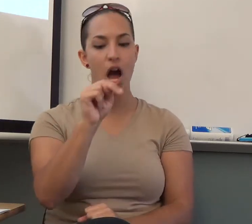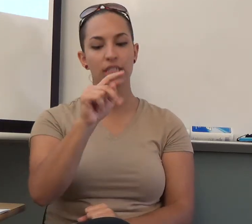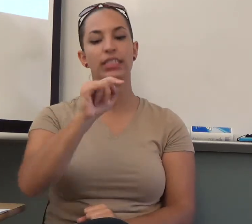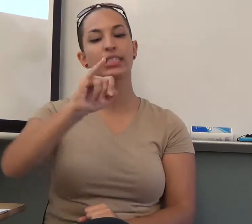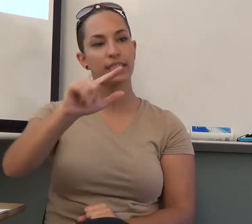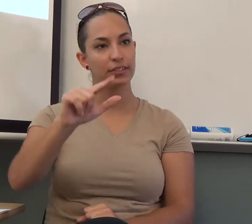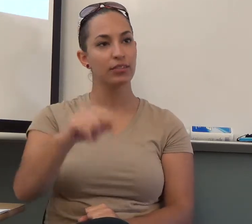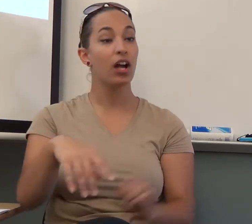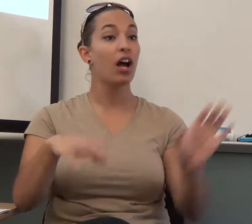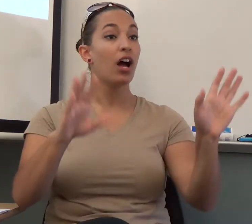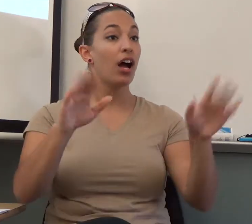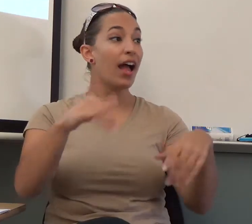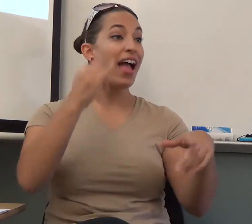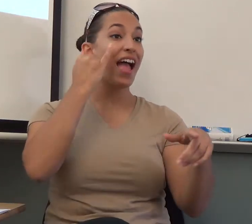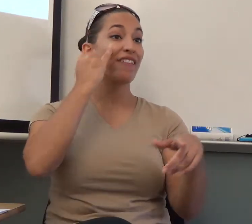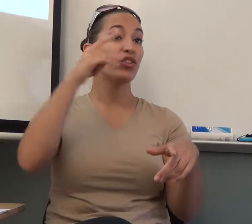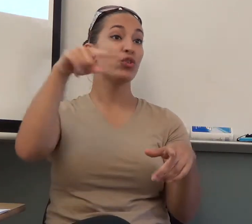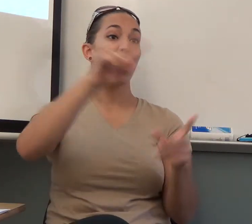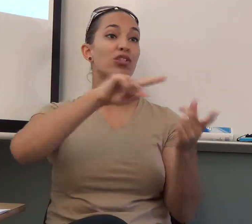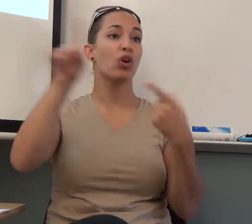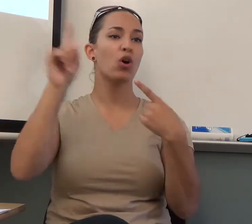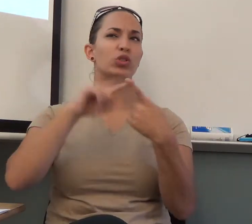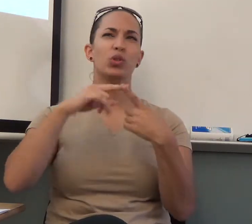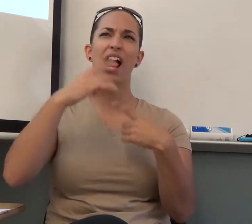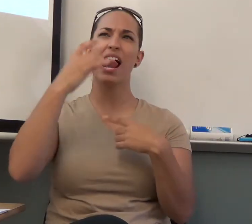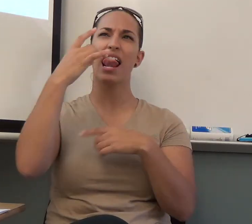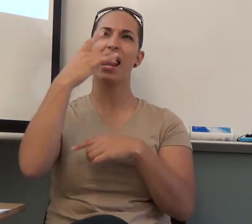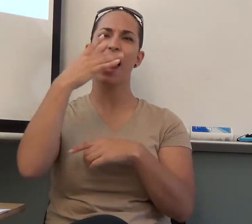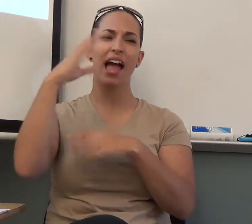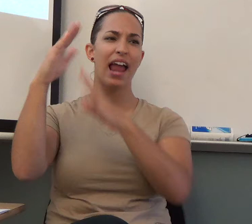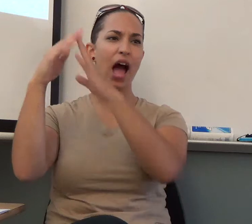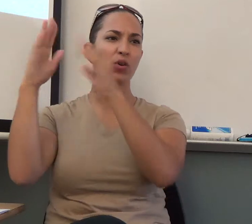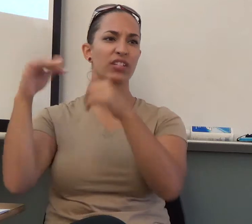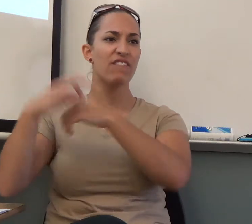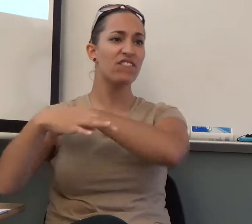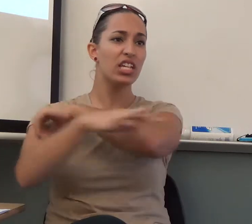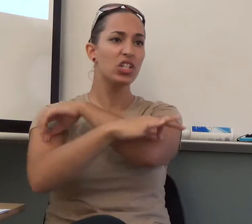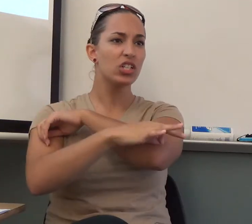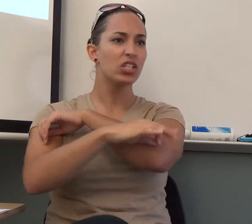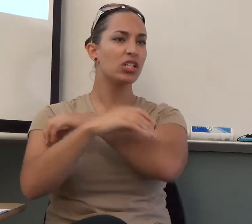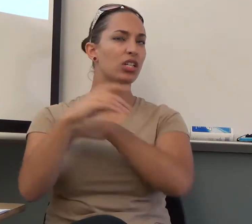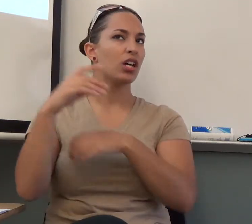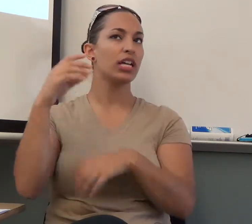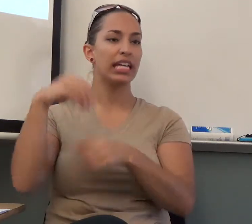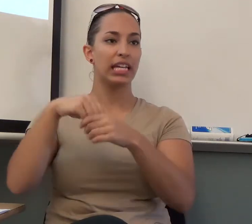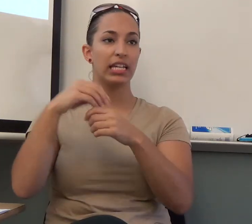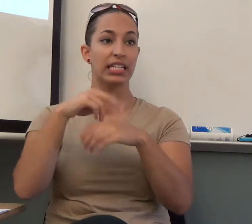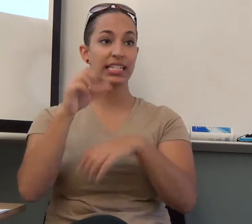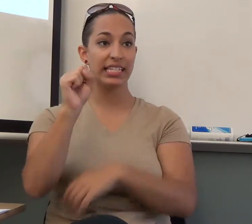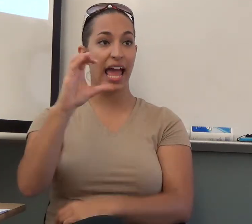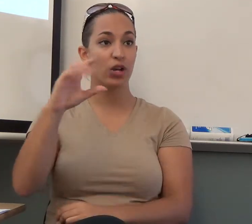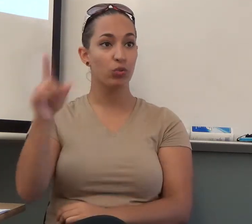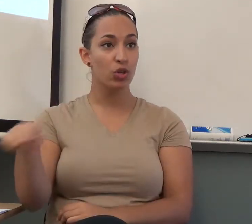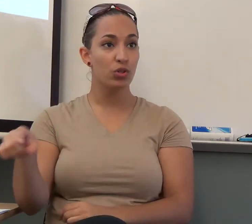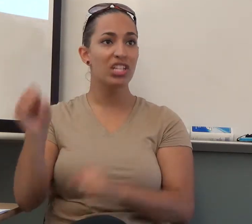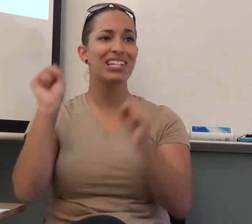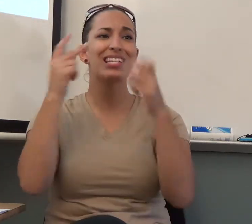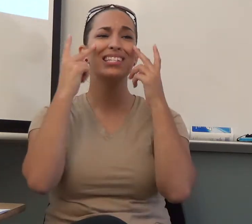Lighthouse Field or Natural Bridges in Santa Cruz, you get to see lots of these monarch butterflies right now. They're all coming in